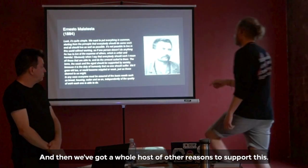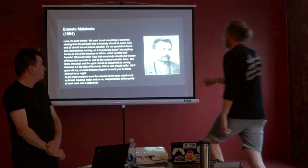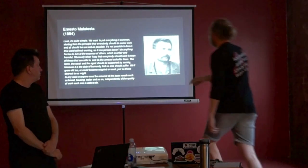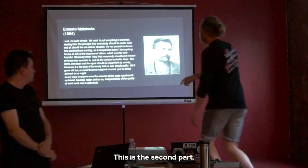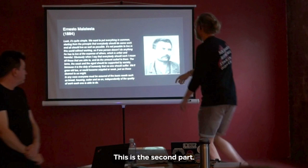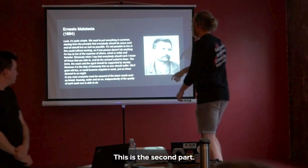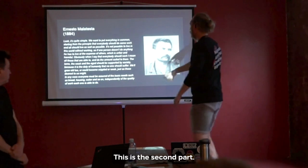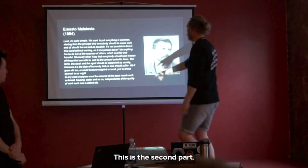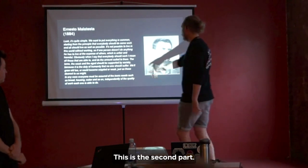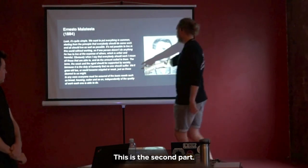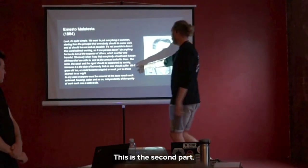but